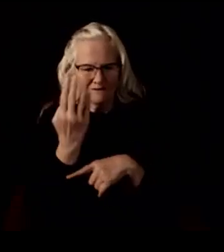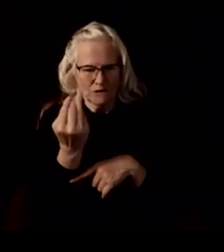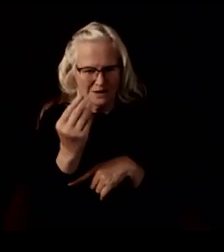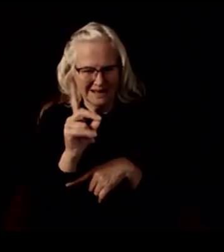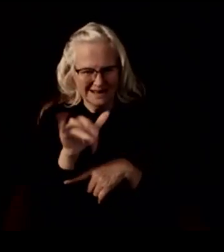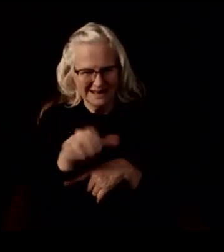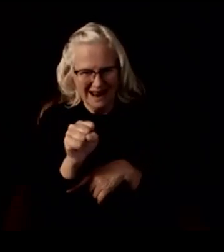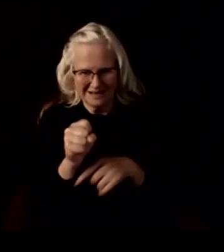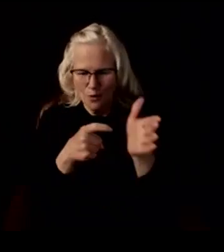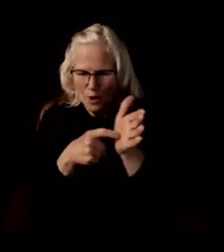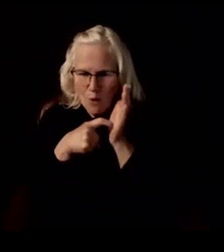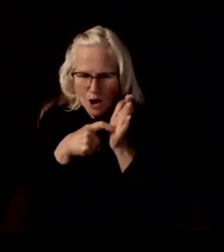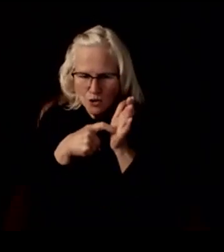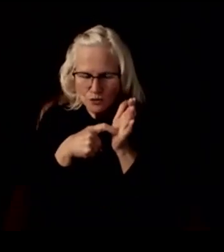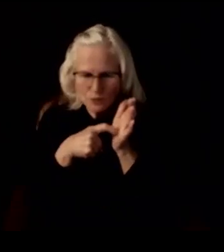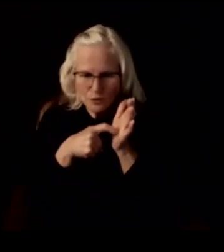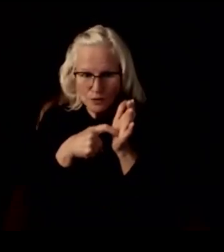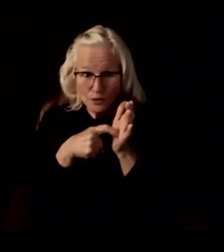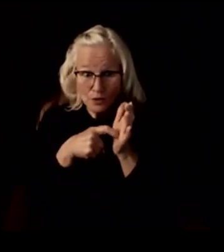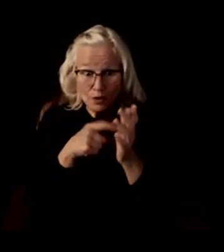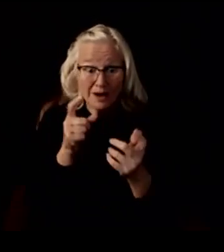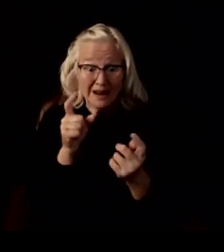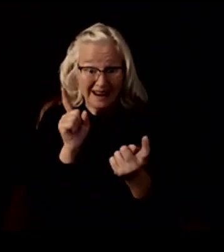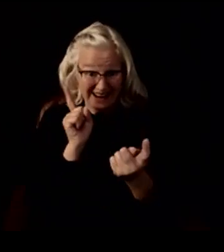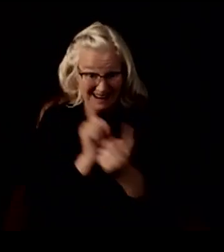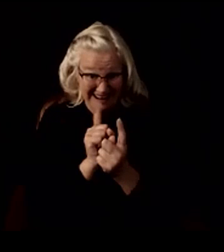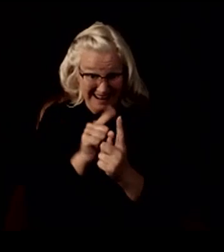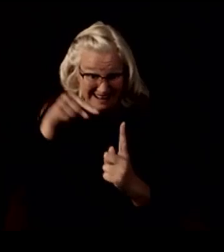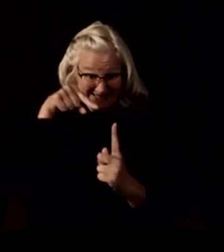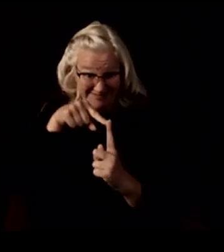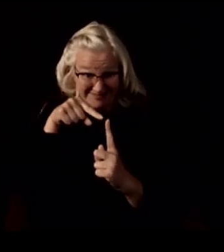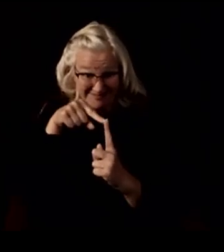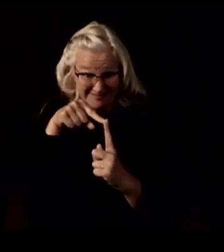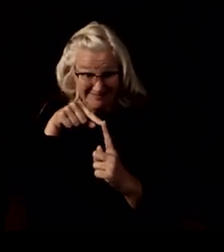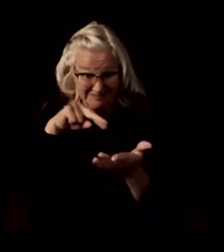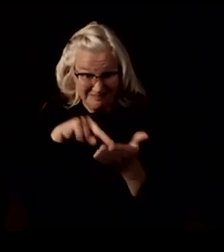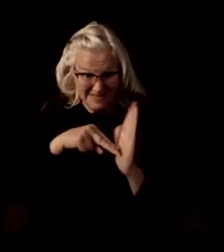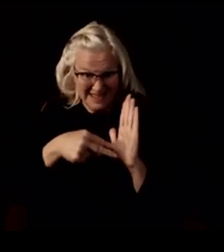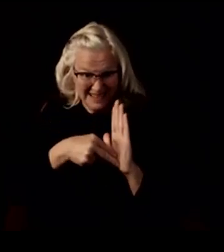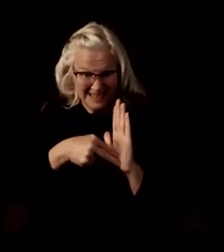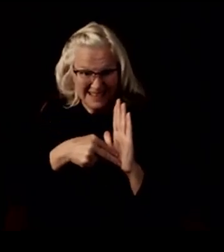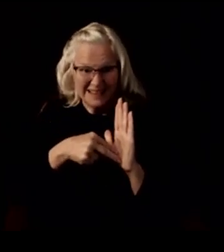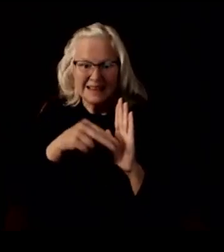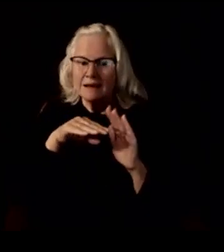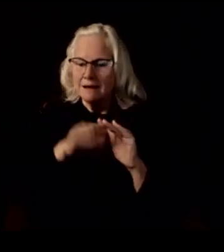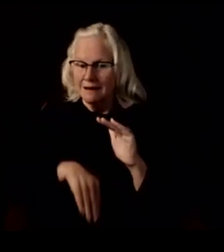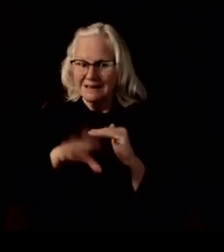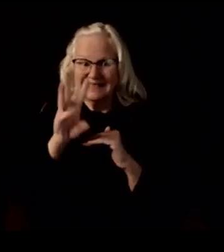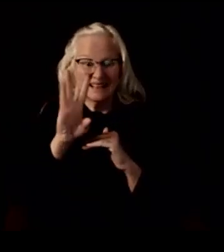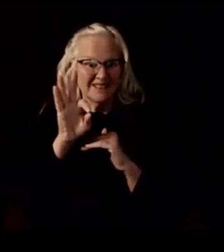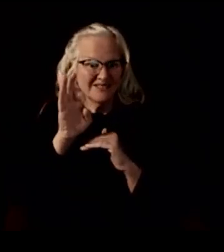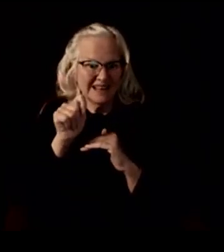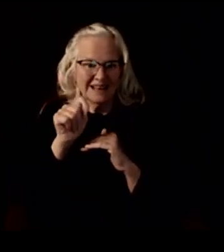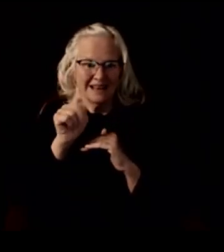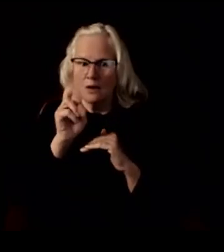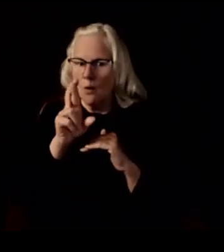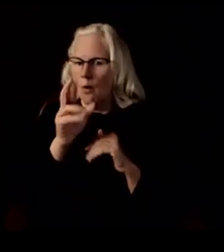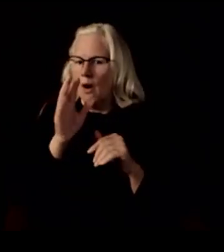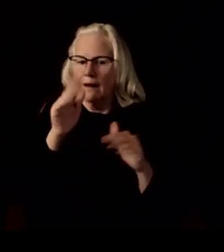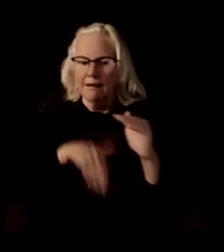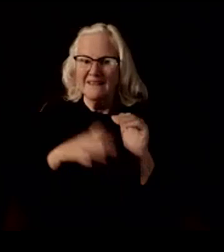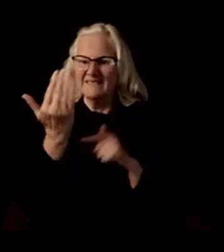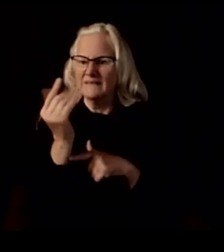being within 6 feet of someone with COVID-19 for at least 15 minutes. The reason it's 14 days is because that's the